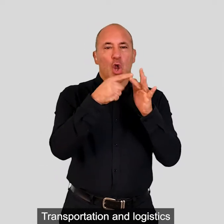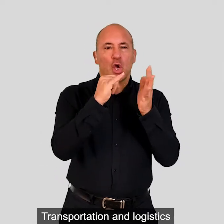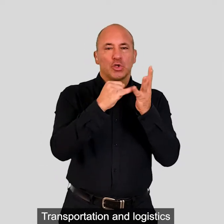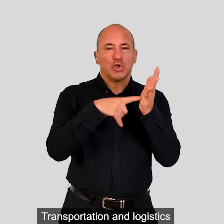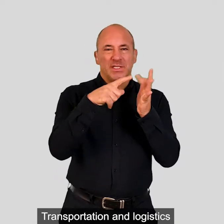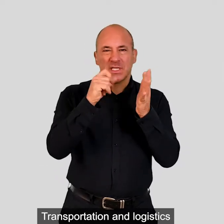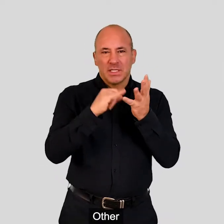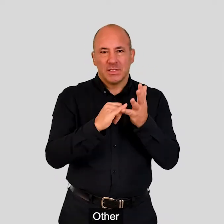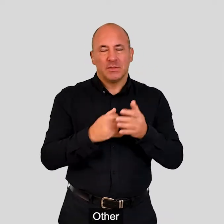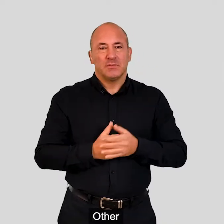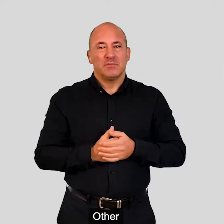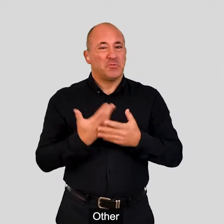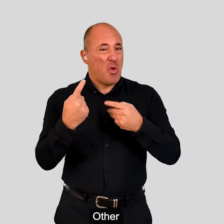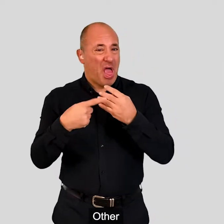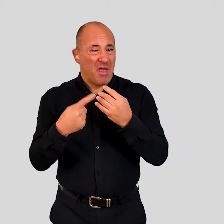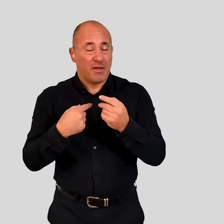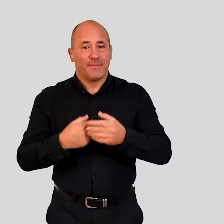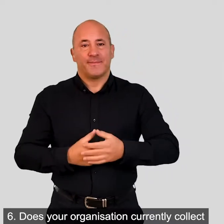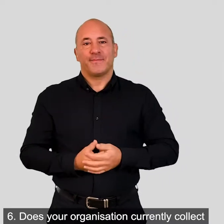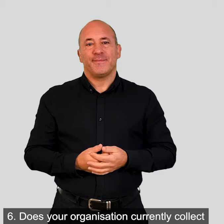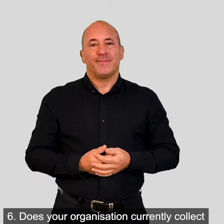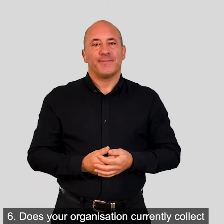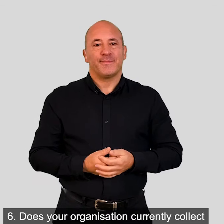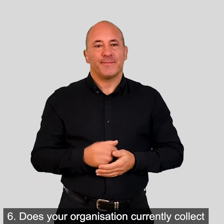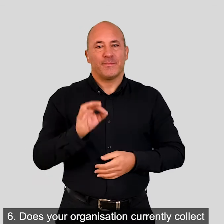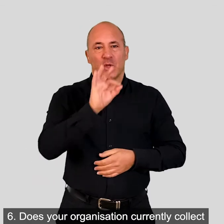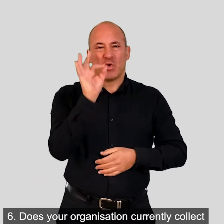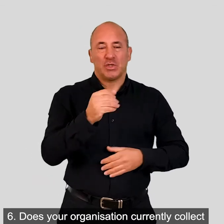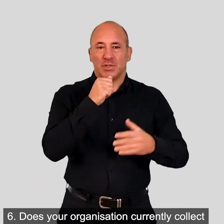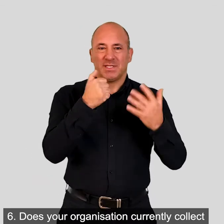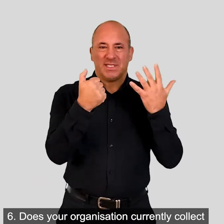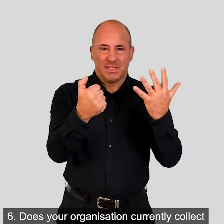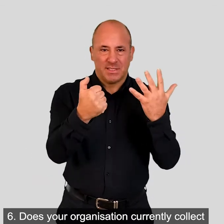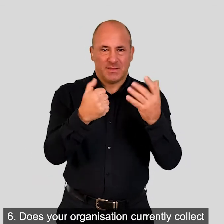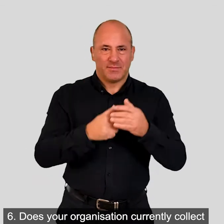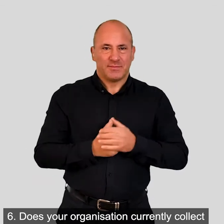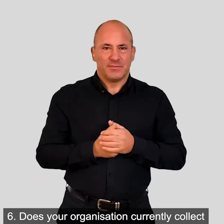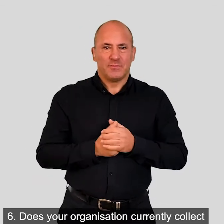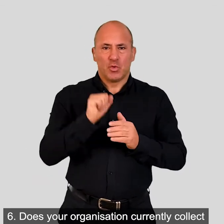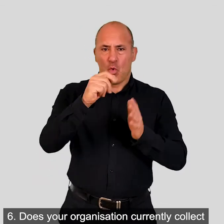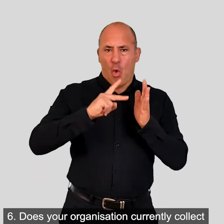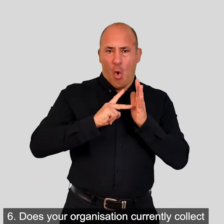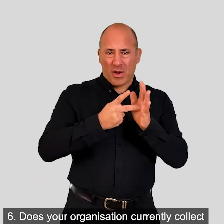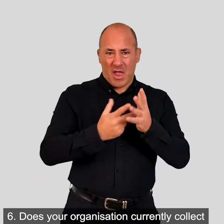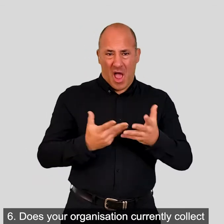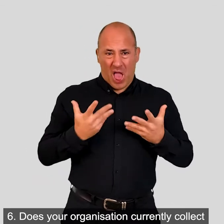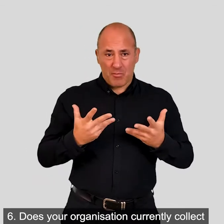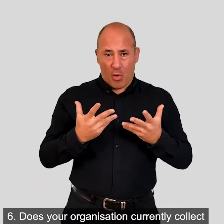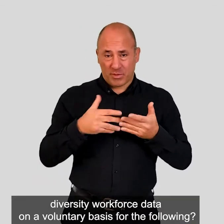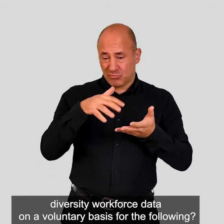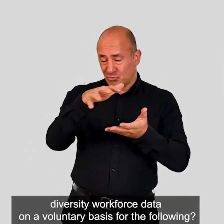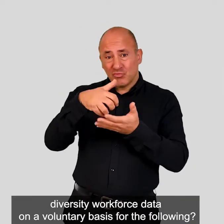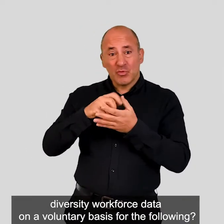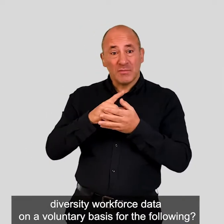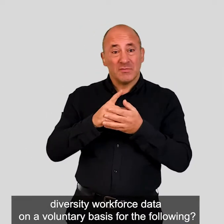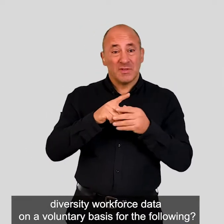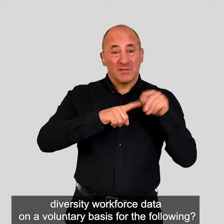logistics, other. 6. Does your organisation currently collect diversity